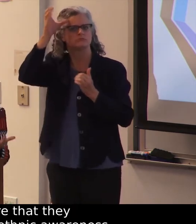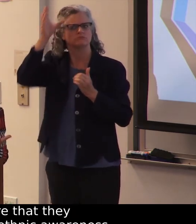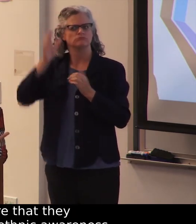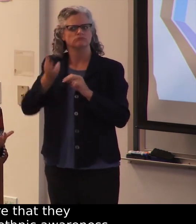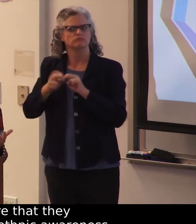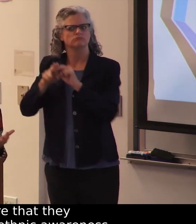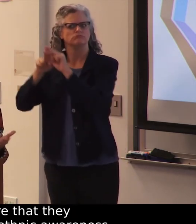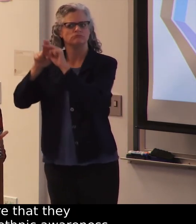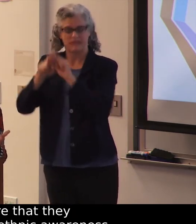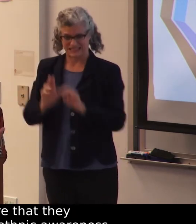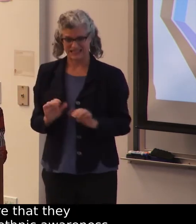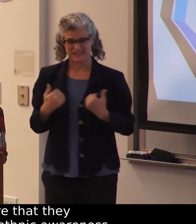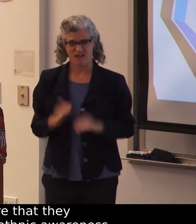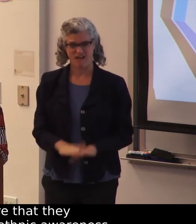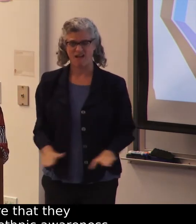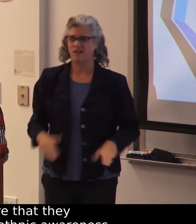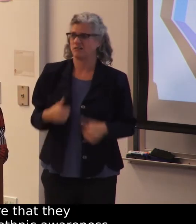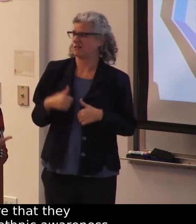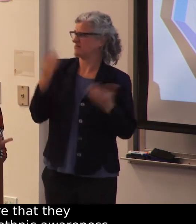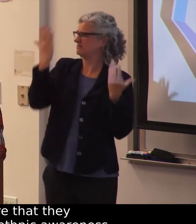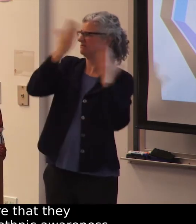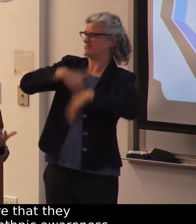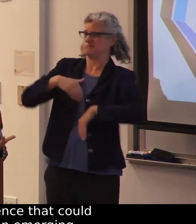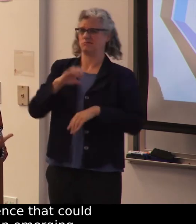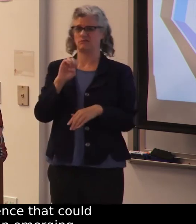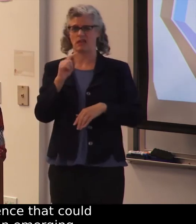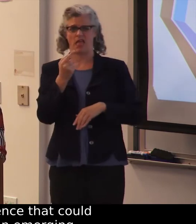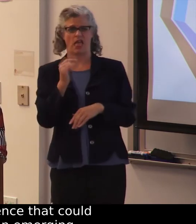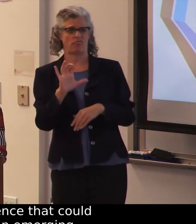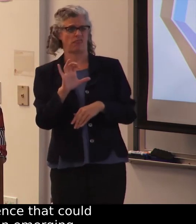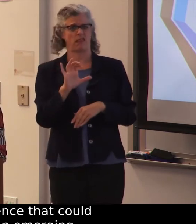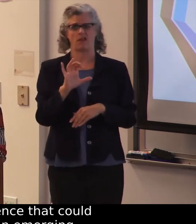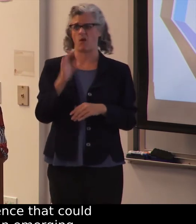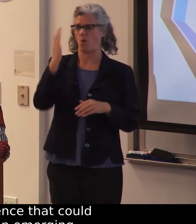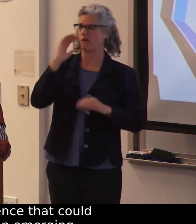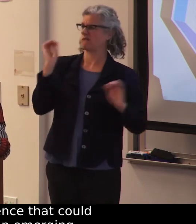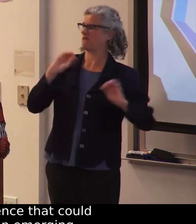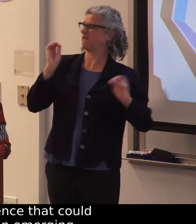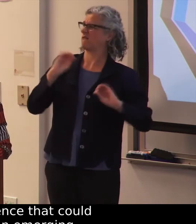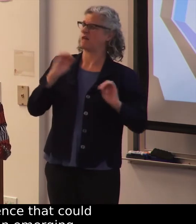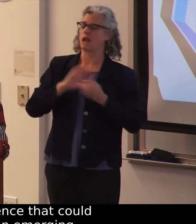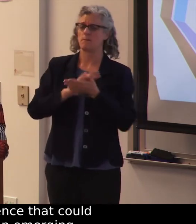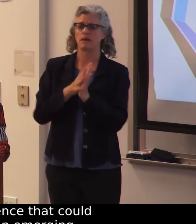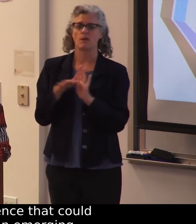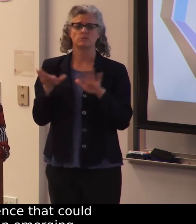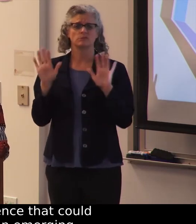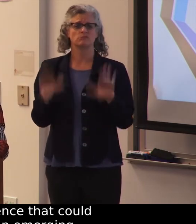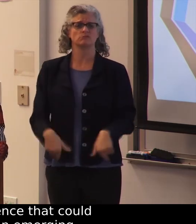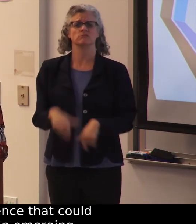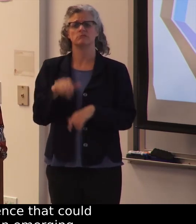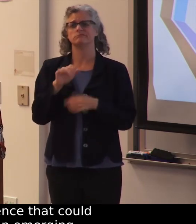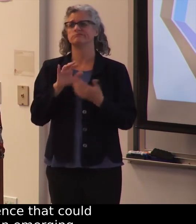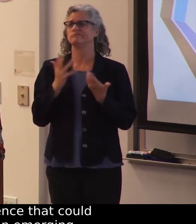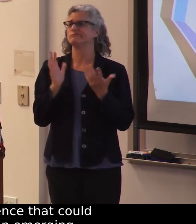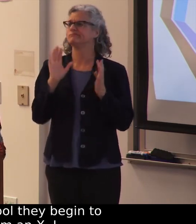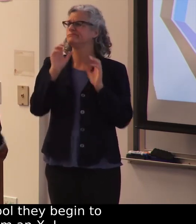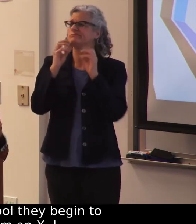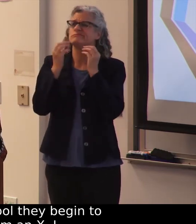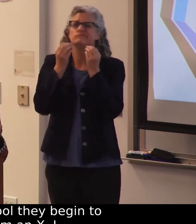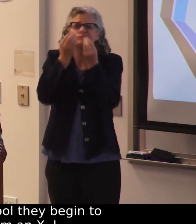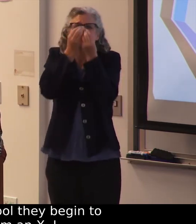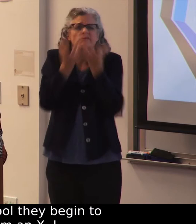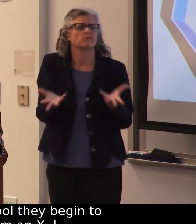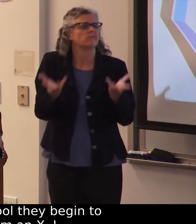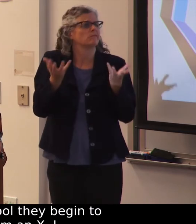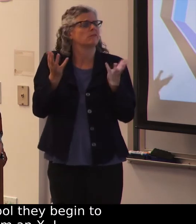not aware that they even have an ethnic awareness that might move to an ambivalence, that could move to an emerging, possibly in junior high and high school, they begin